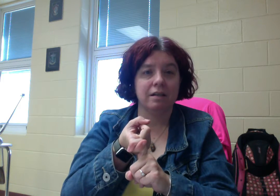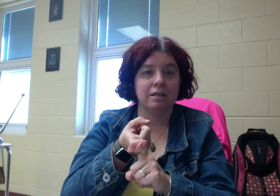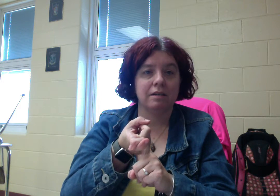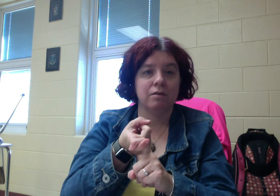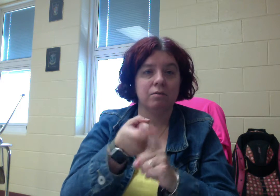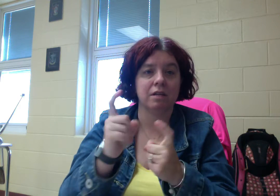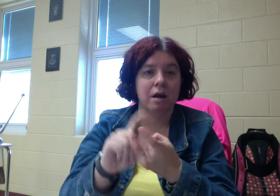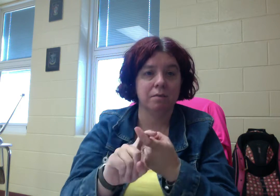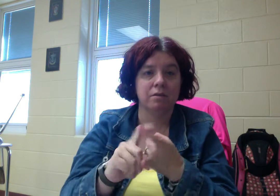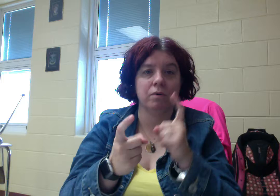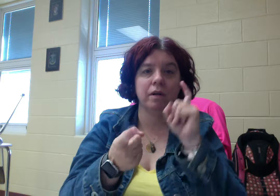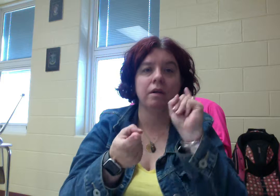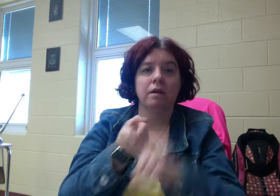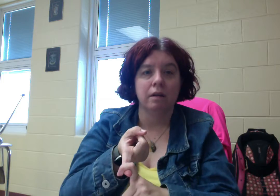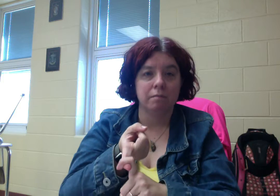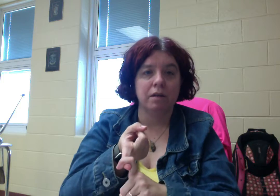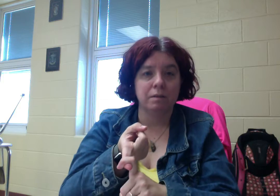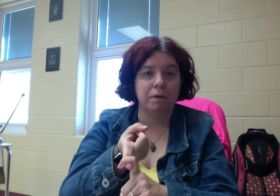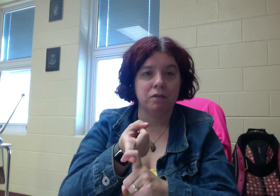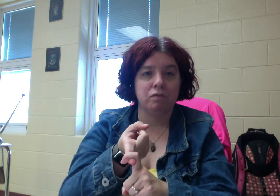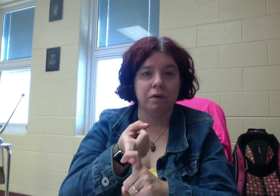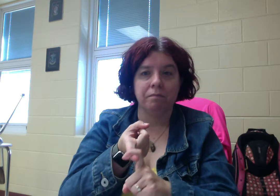said it was the opposite way, but it's best friend.